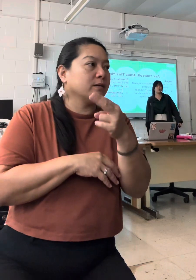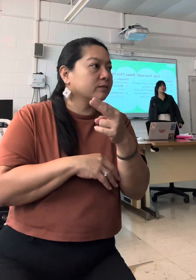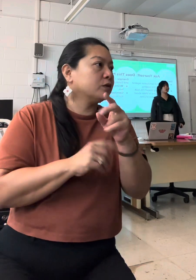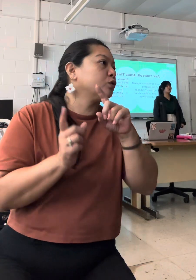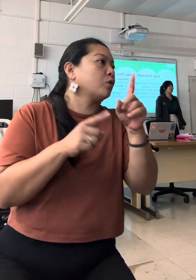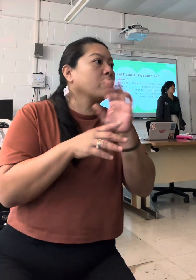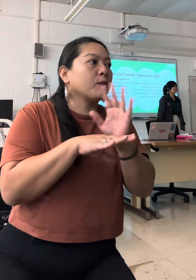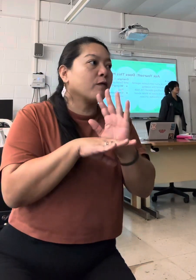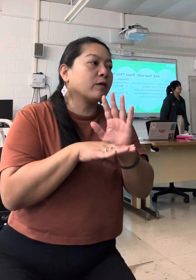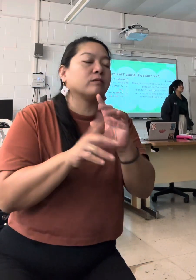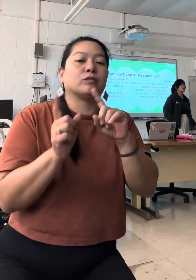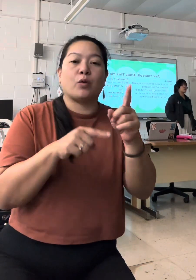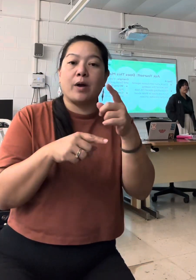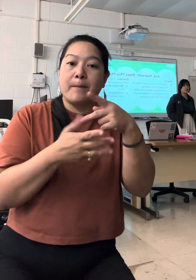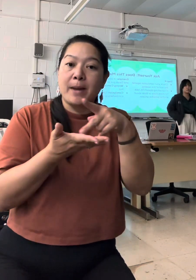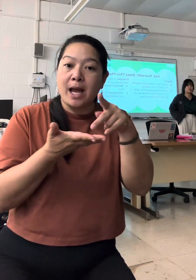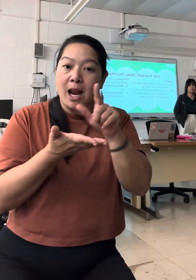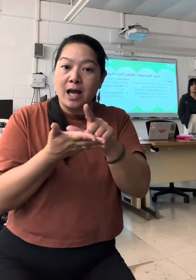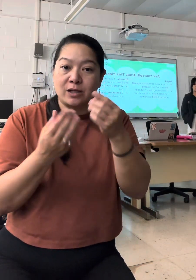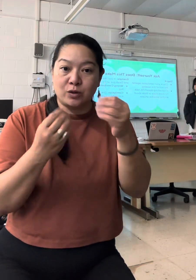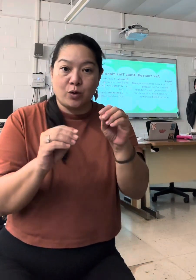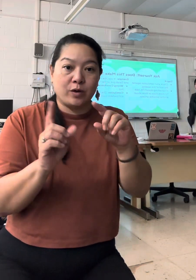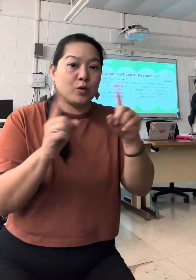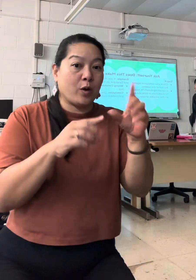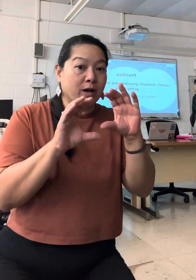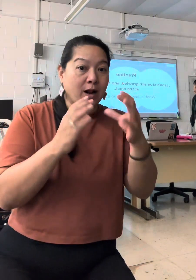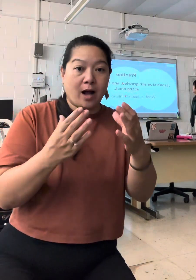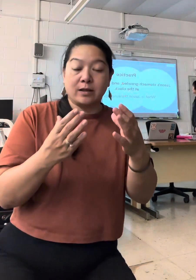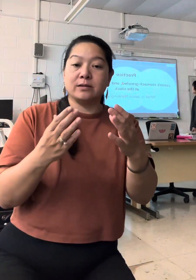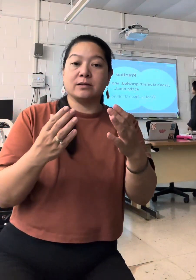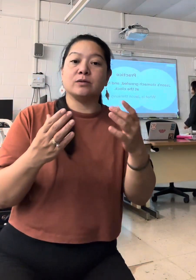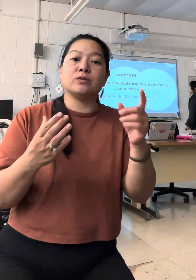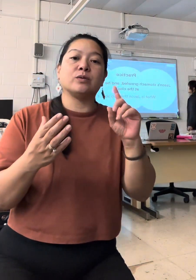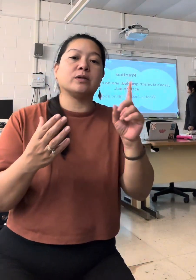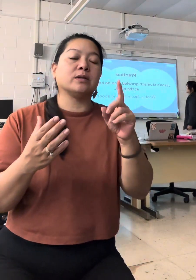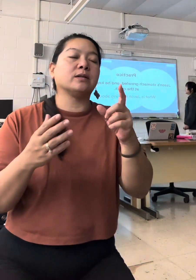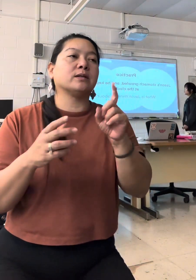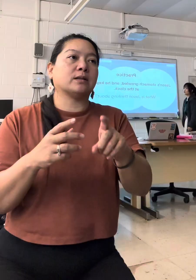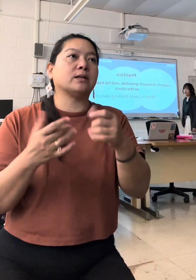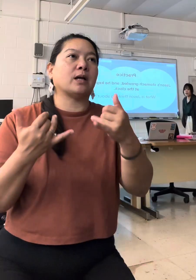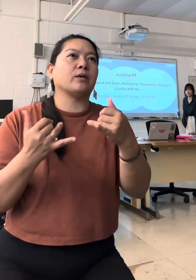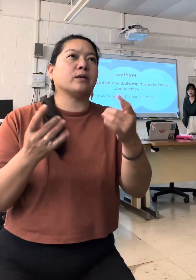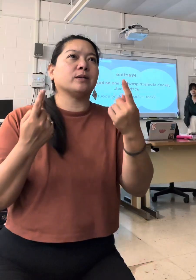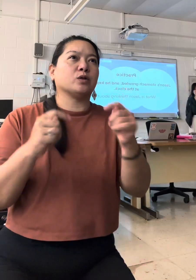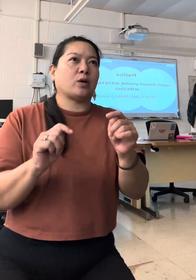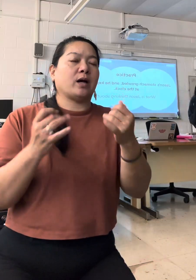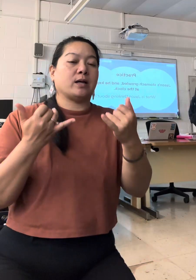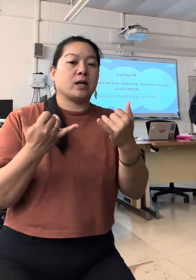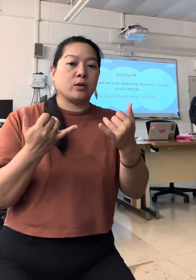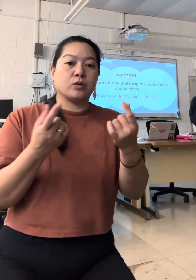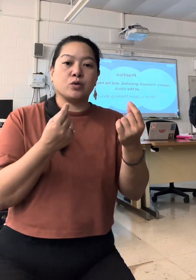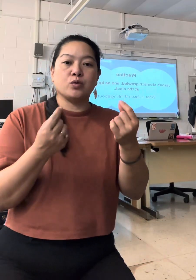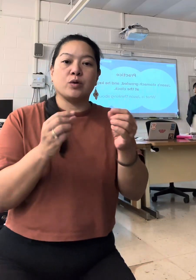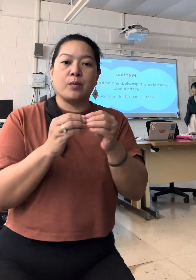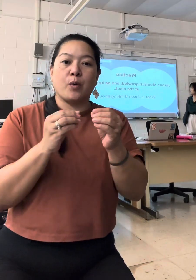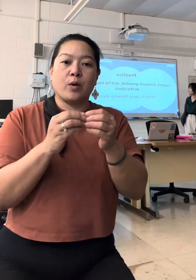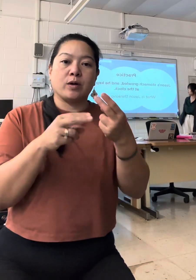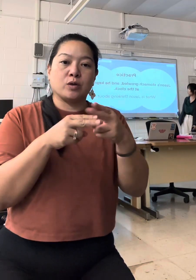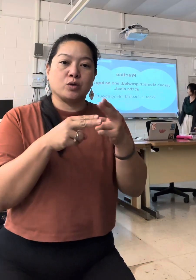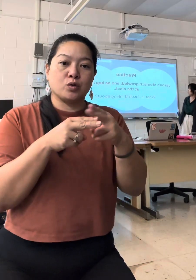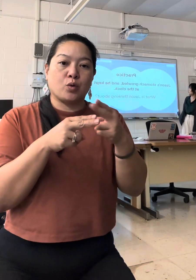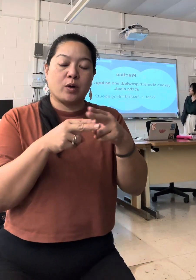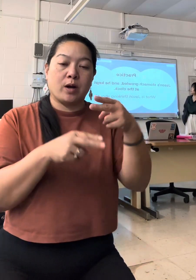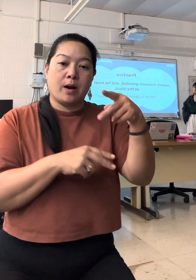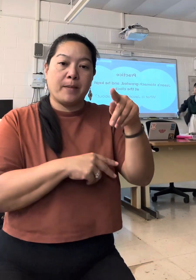theater. Maybe she's going to Payless. Maybe she's going to class, right? Okay, so let's try like short